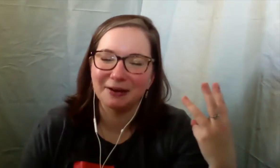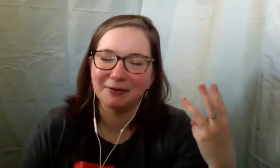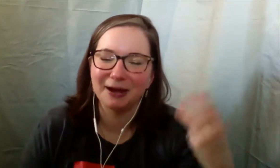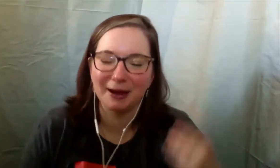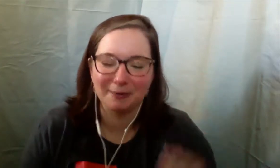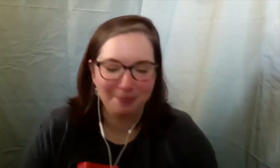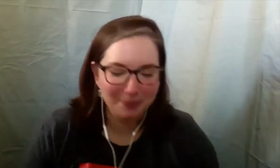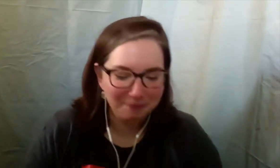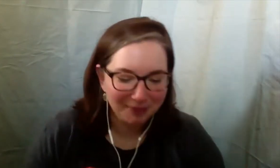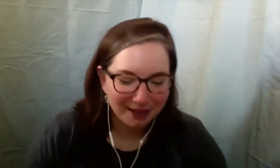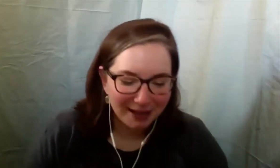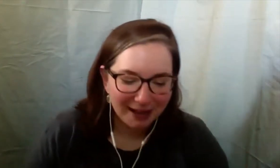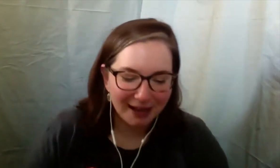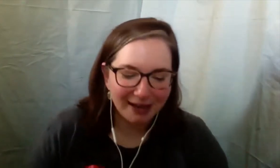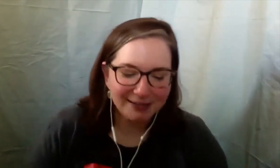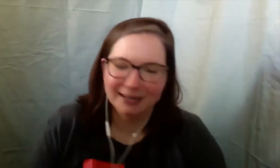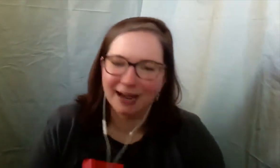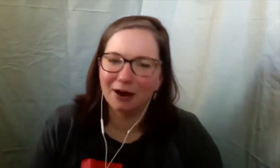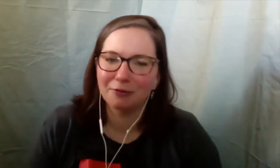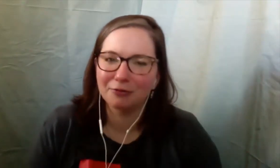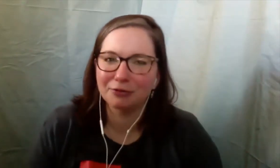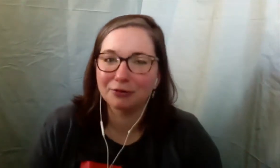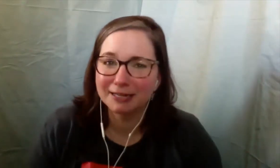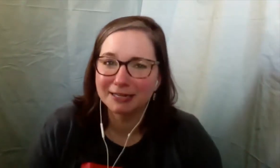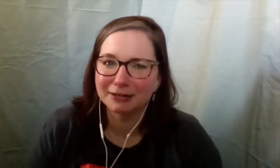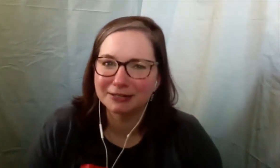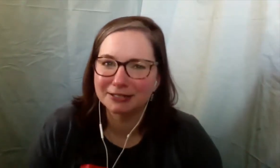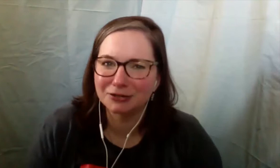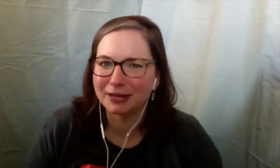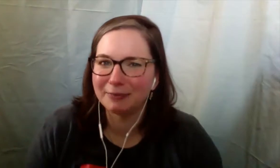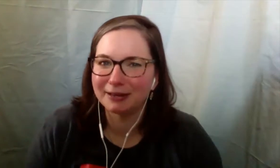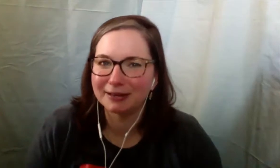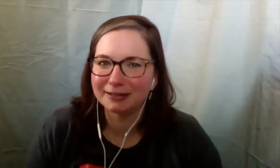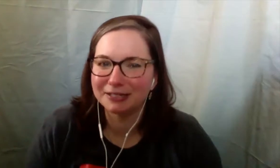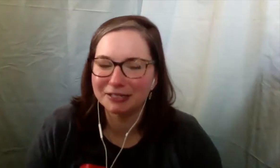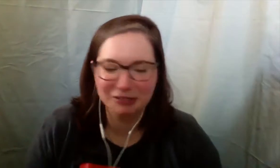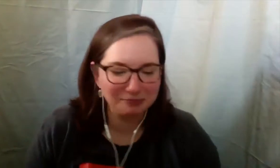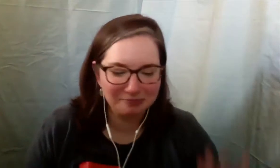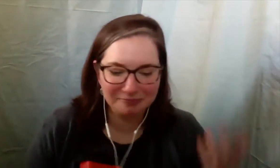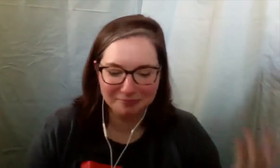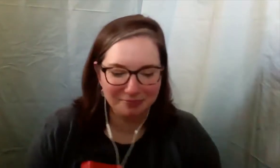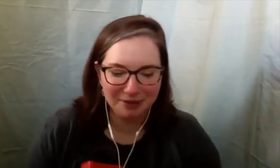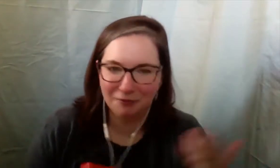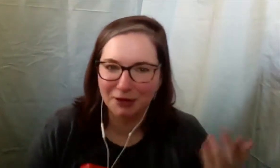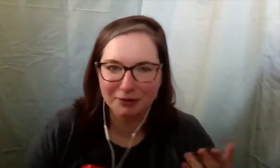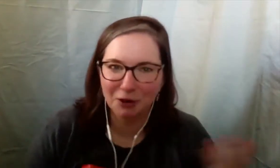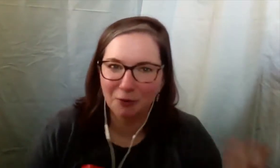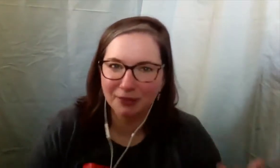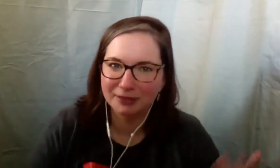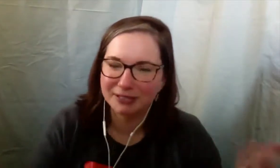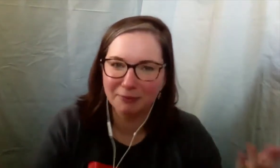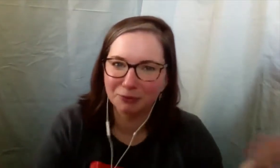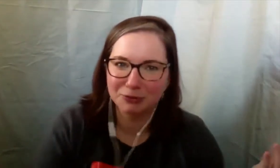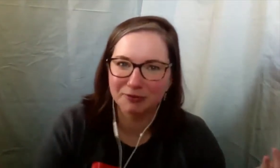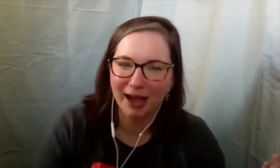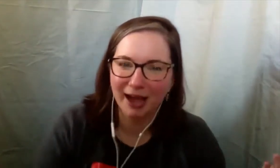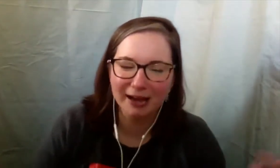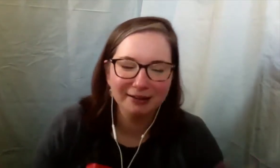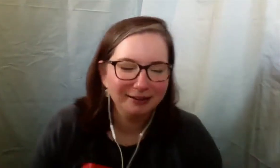Okay. And now Thursday is a little tricky because if we go by the same rules we've had,